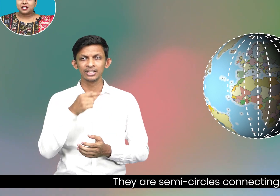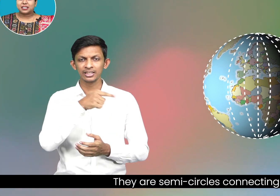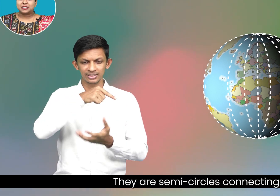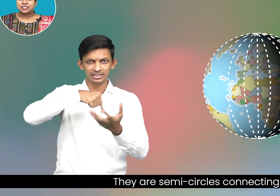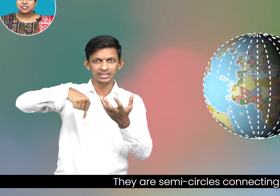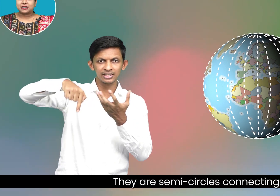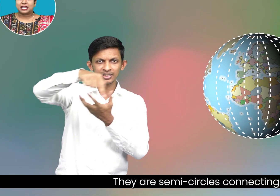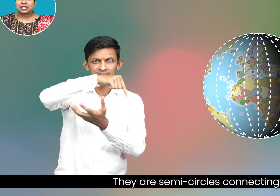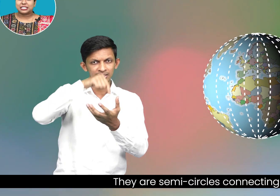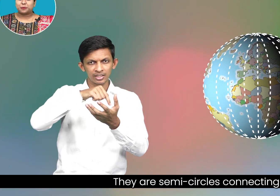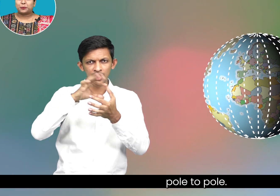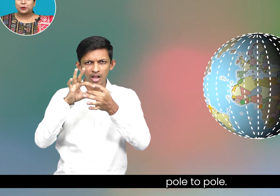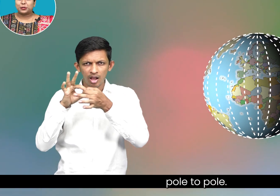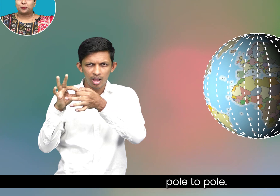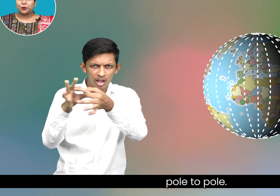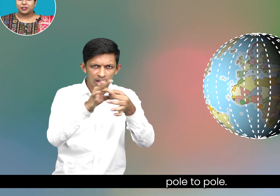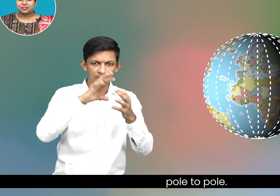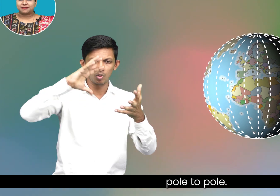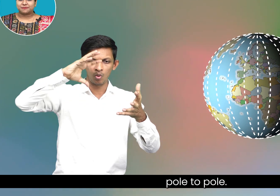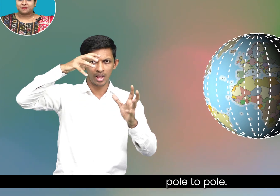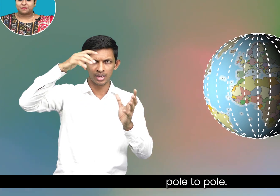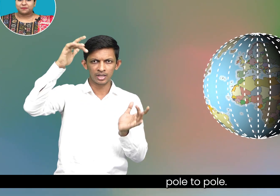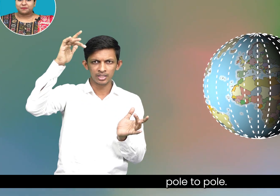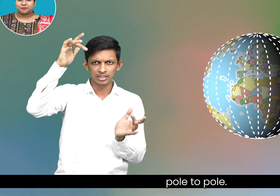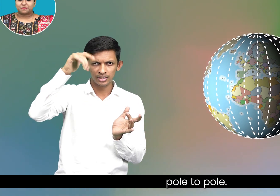semicircles connecting pole to pole.